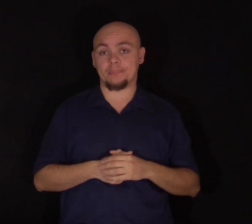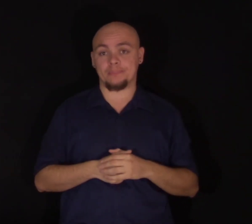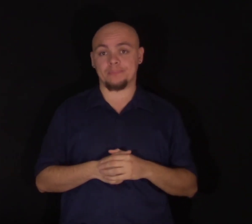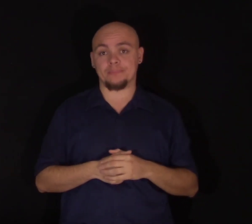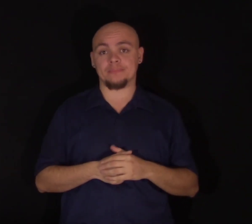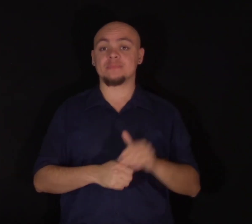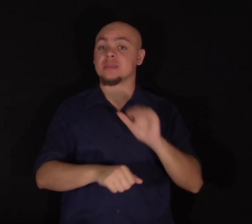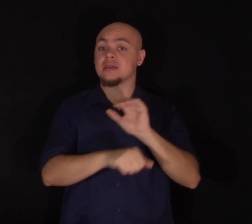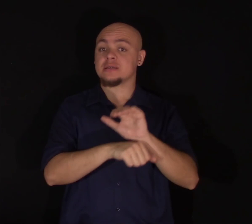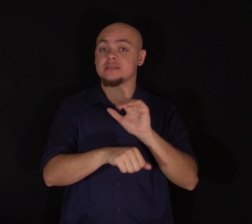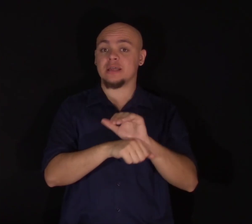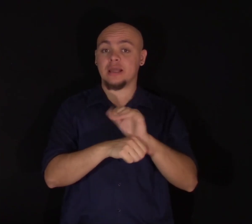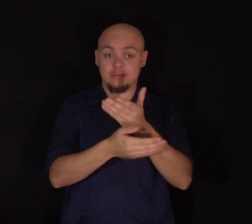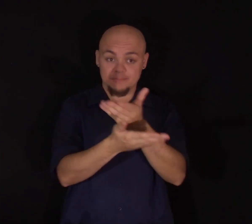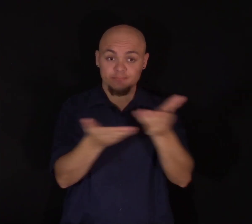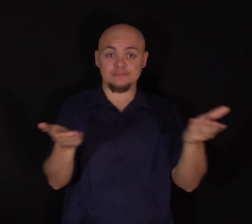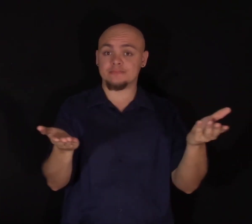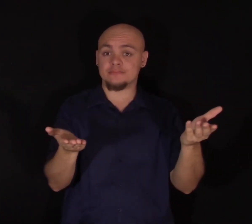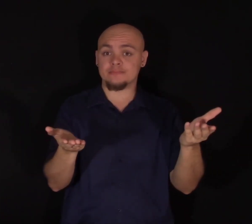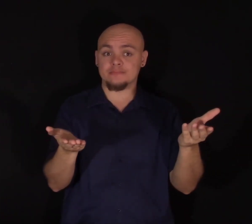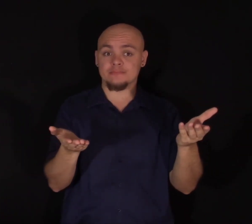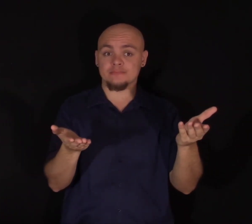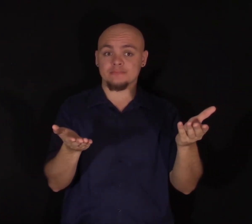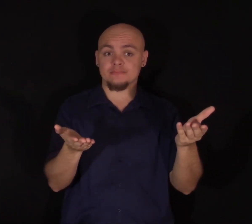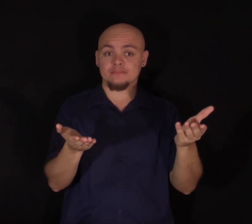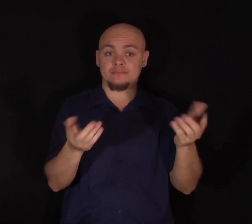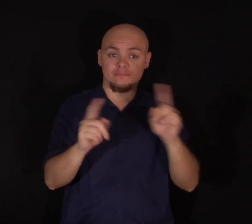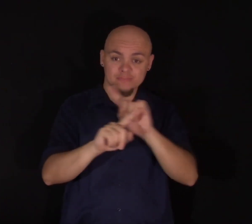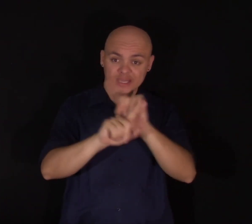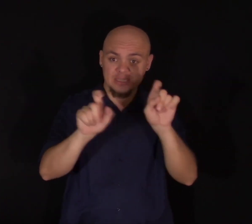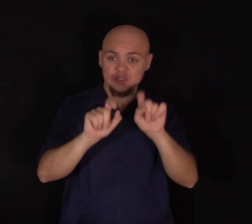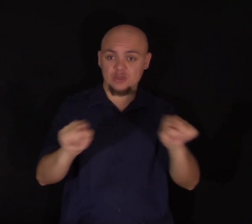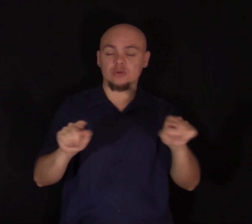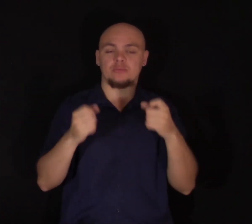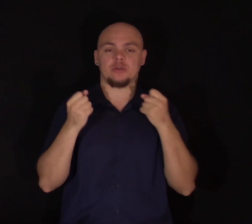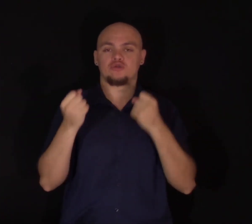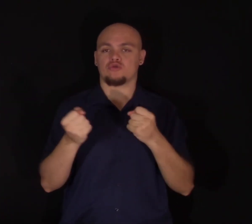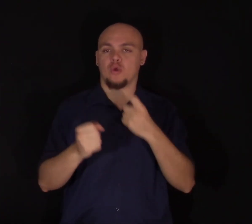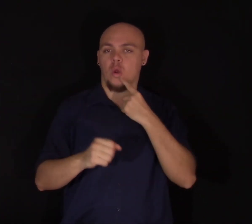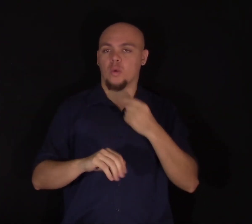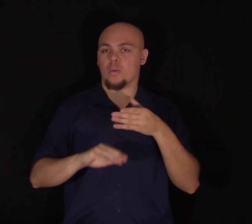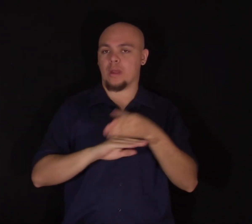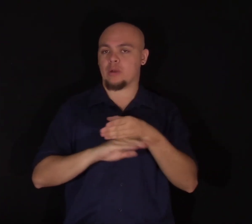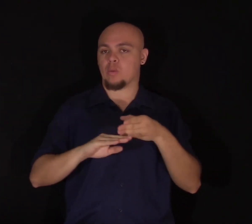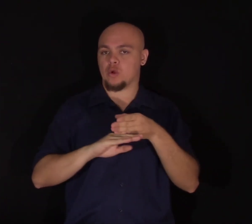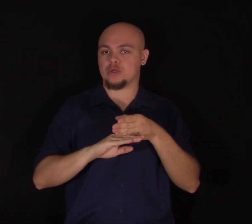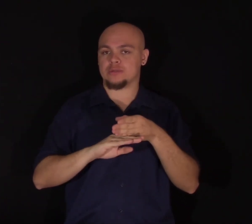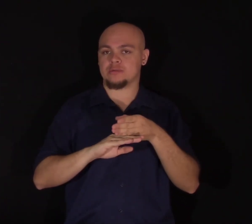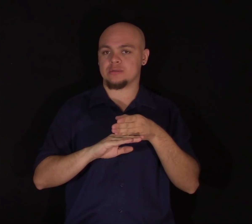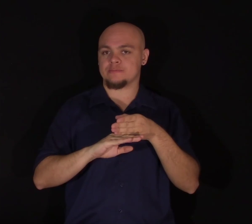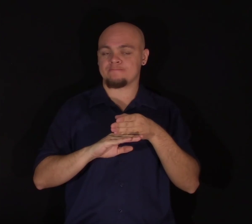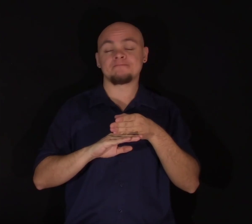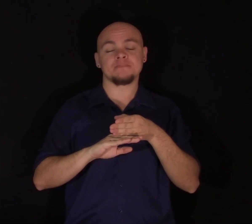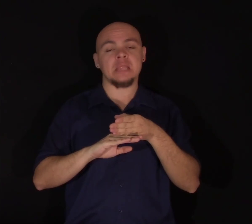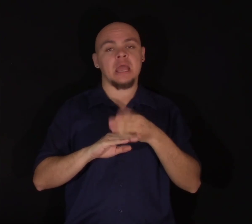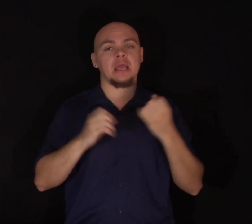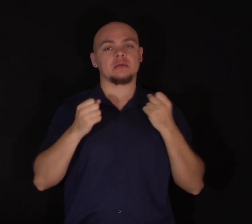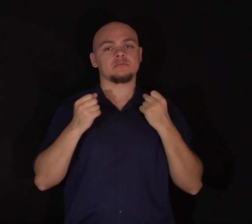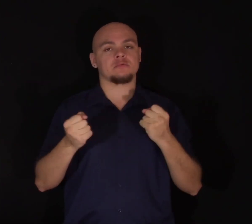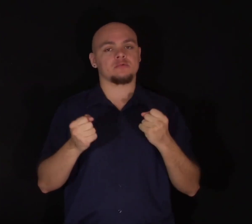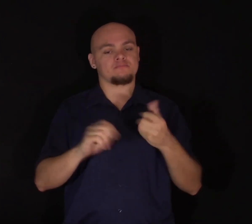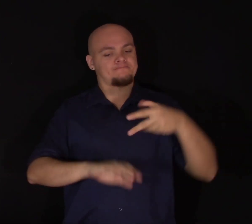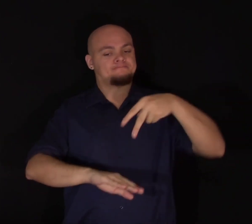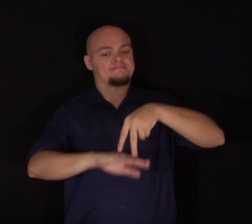So tonight I'm asking you to be a strong redwood and stand tall and believe in that hope with us.